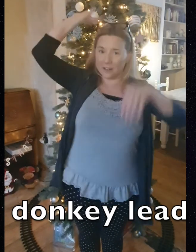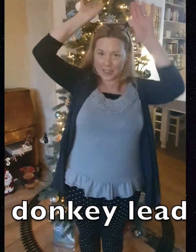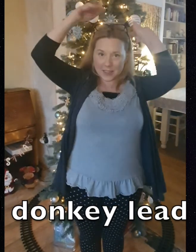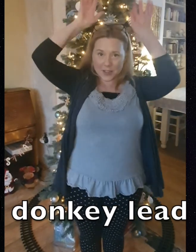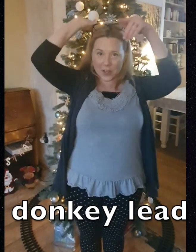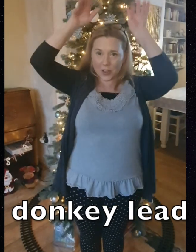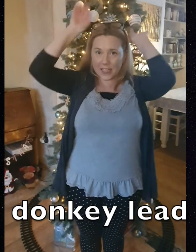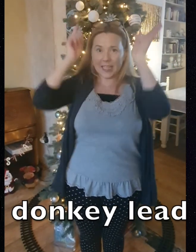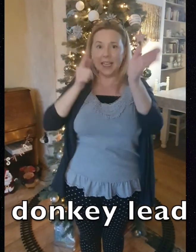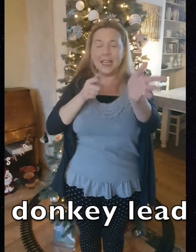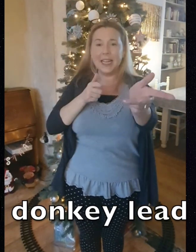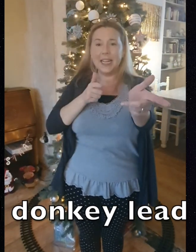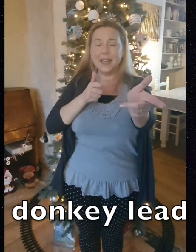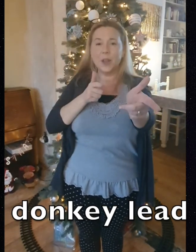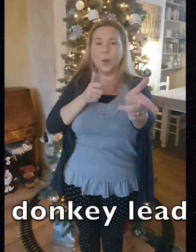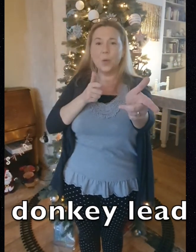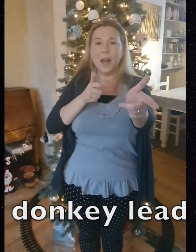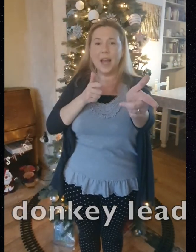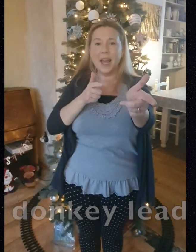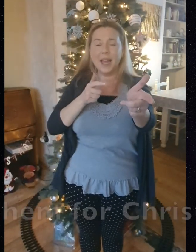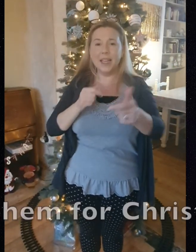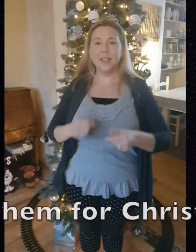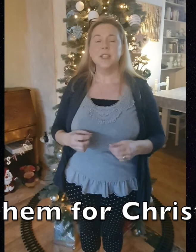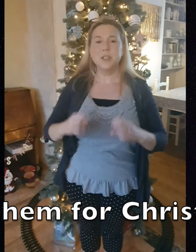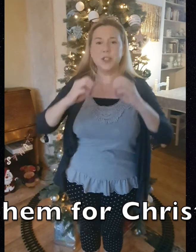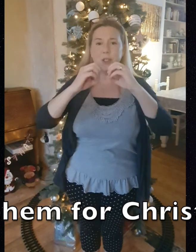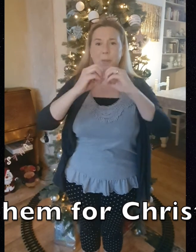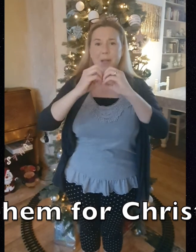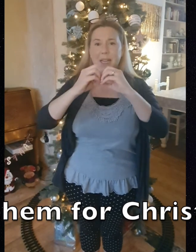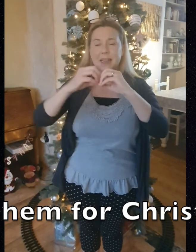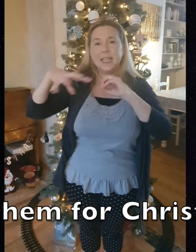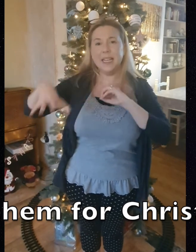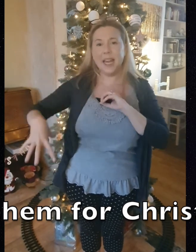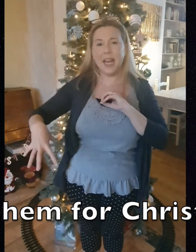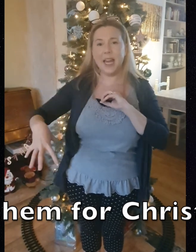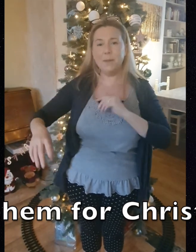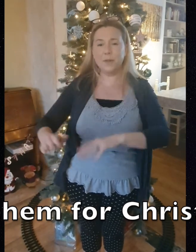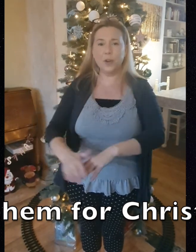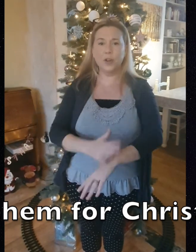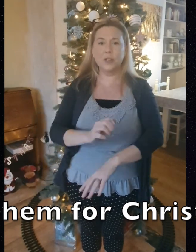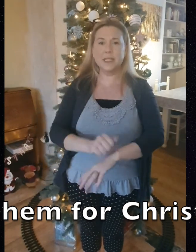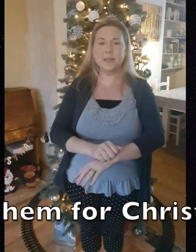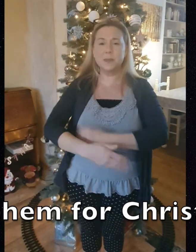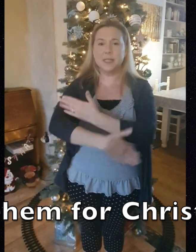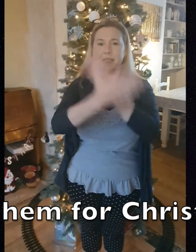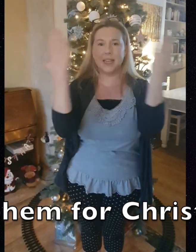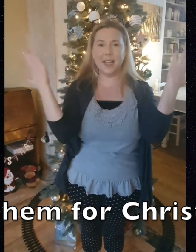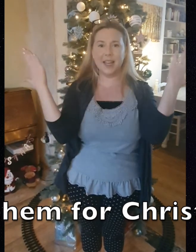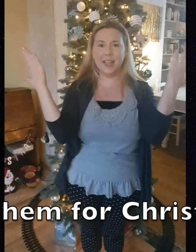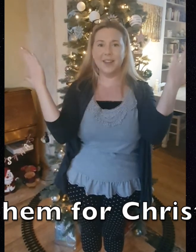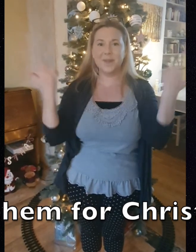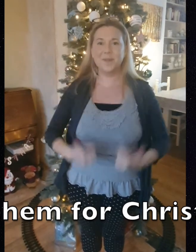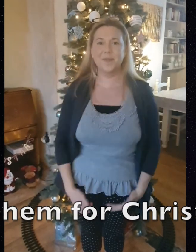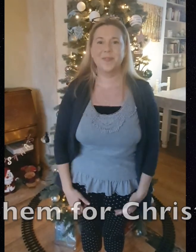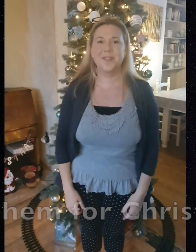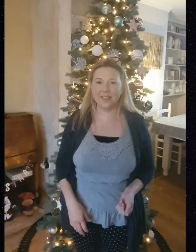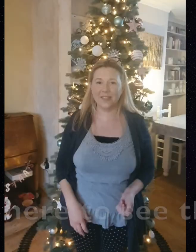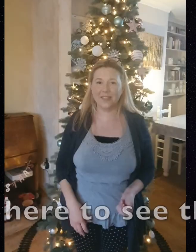and donkey lead the way to Bethlehem for Christmas Day.